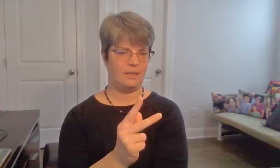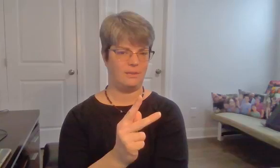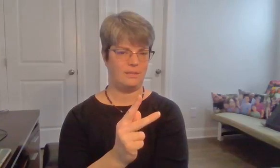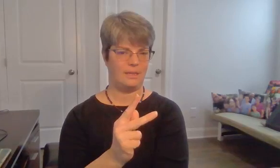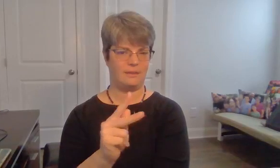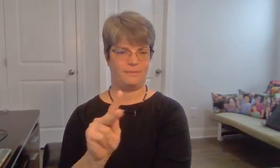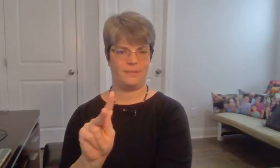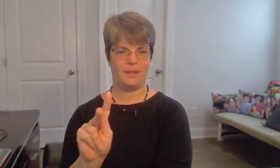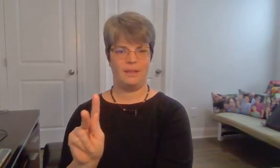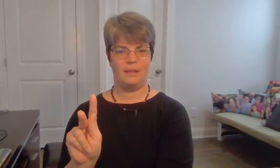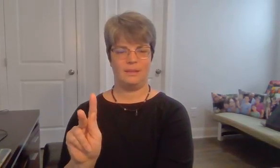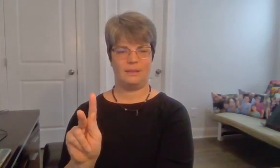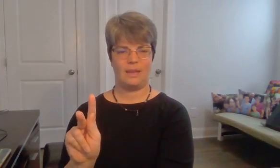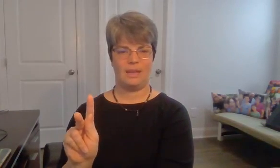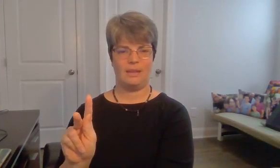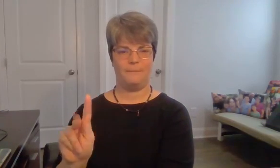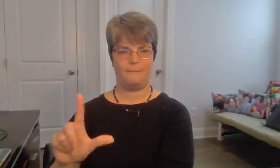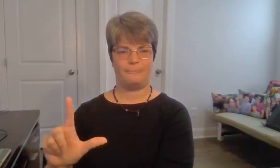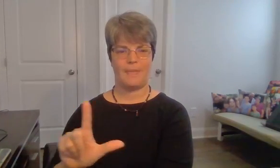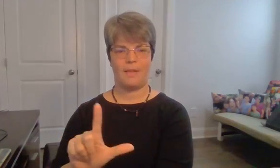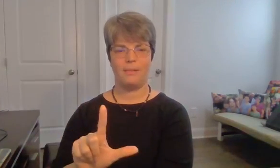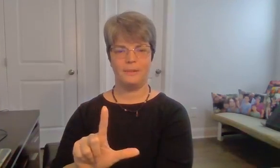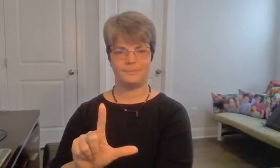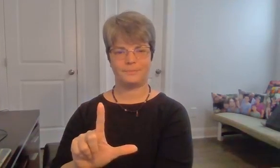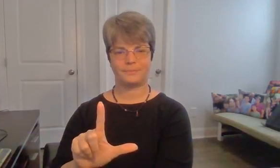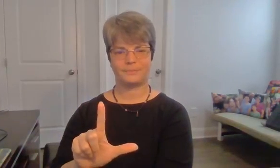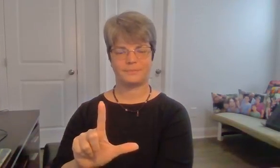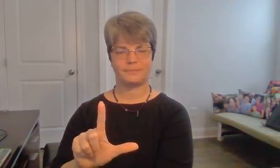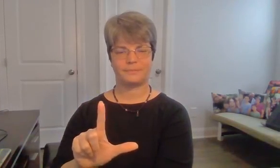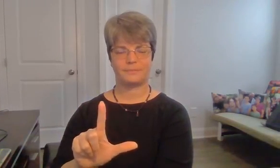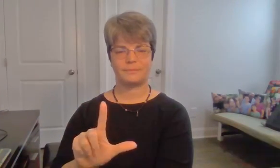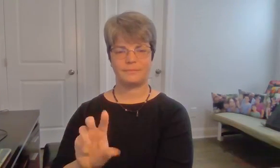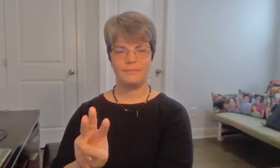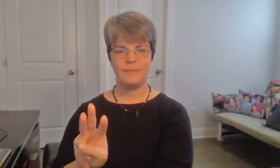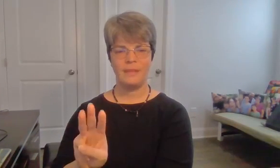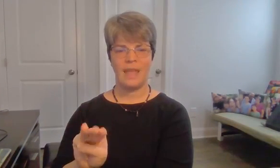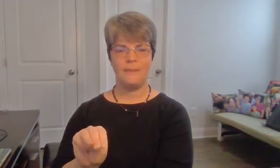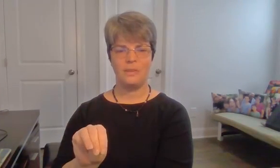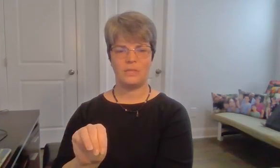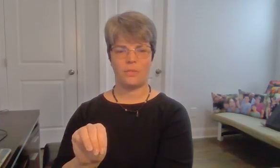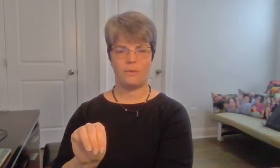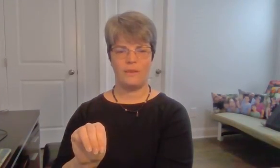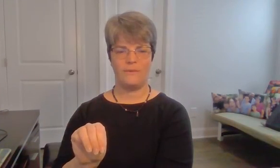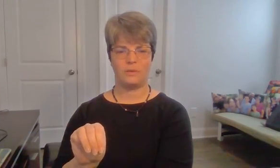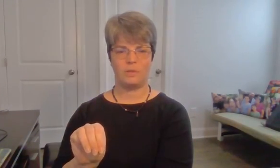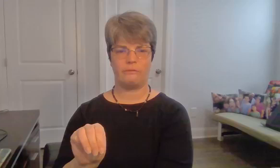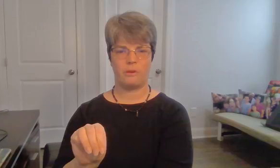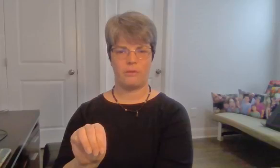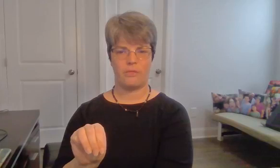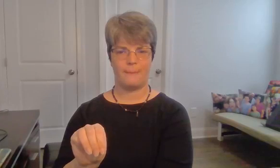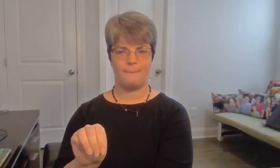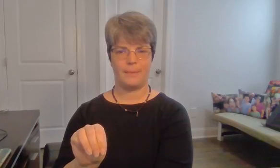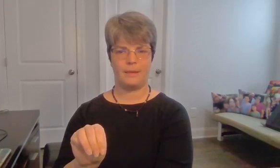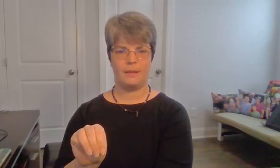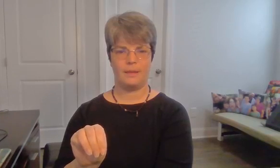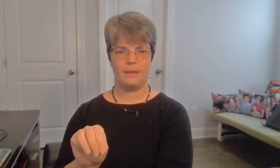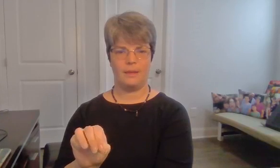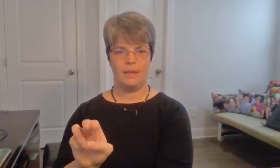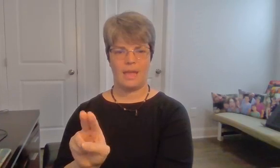you see that? K. L. M is 3 fingers over your thumb.